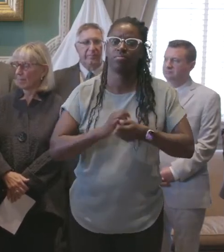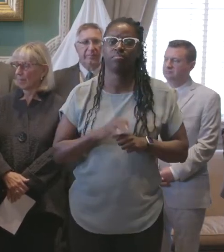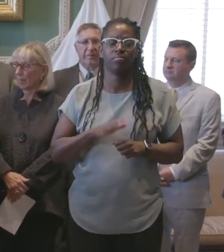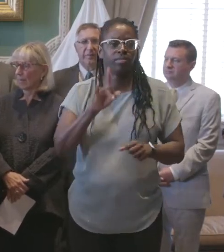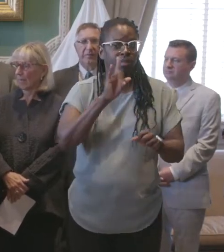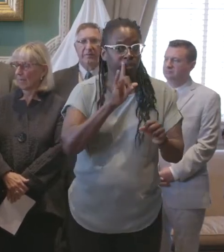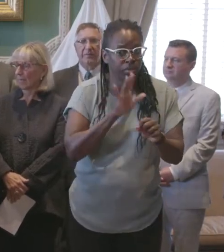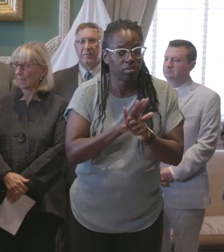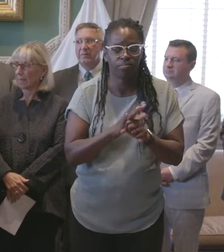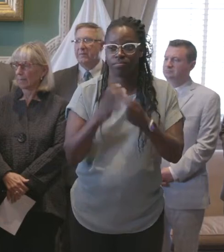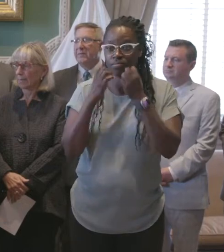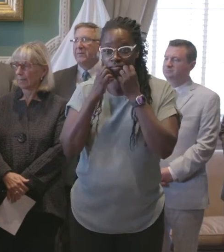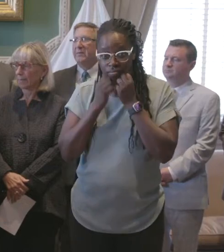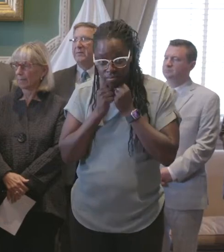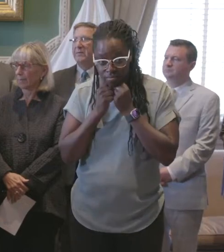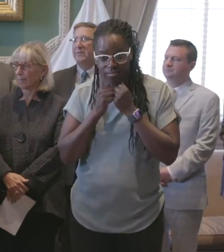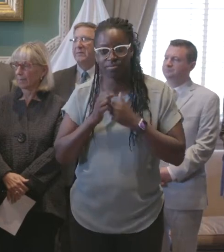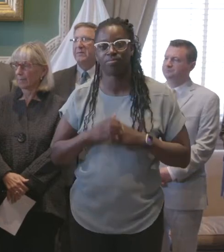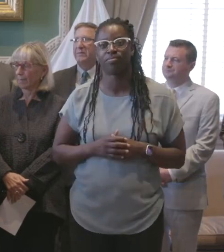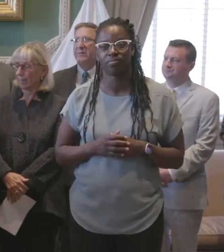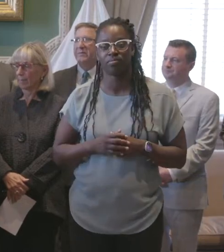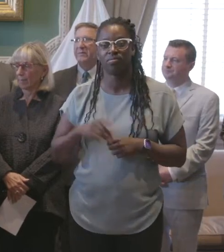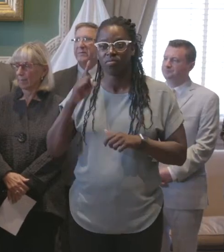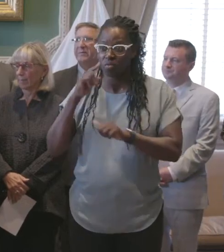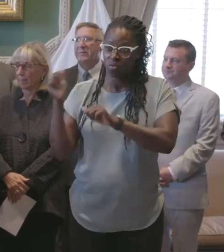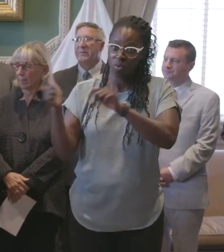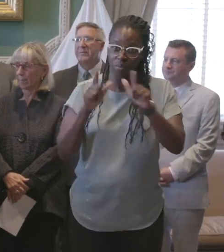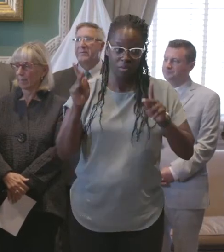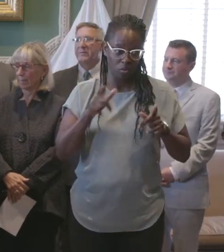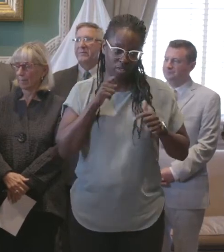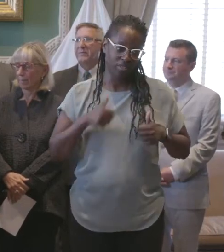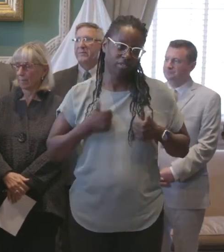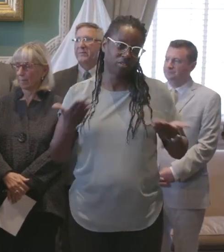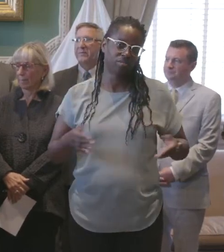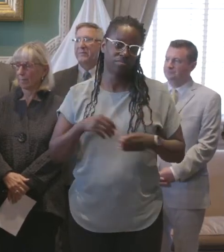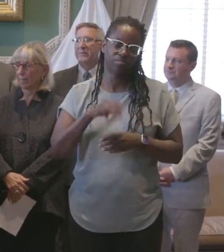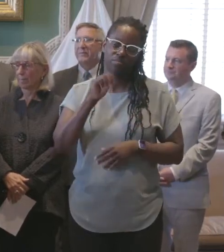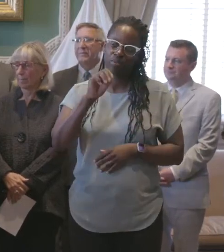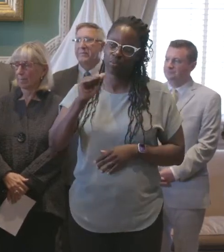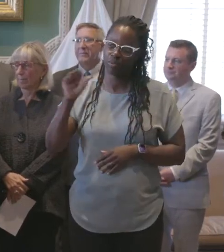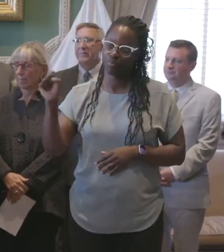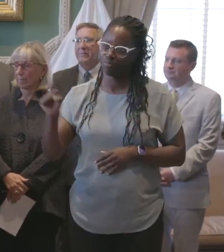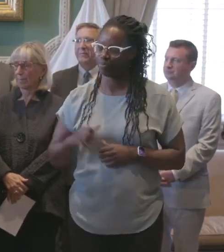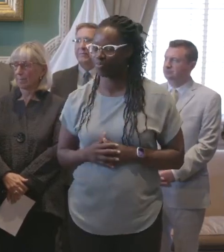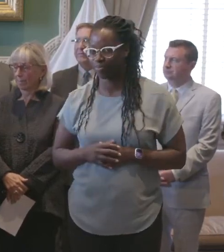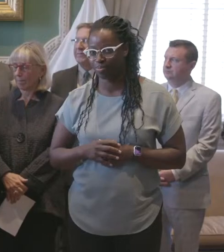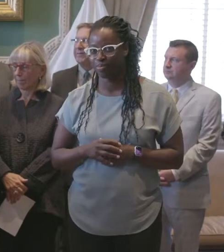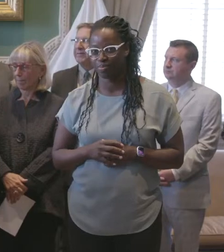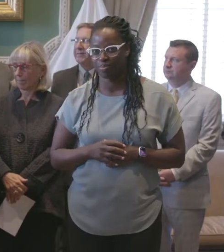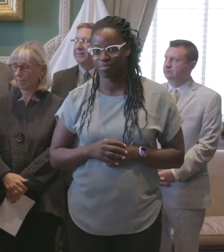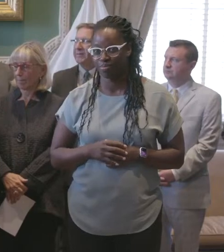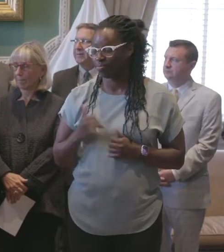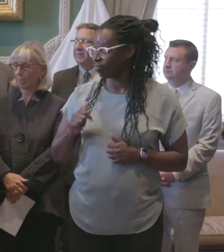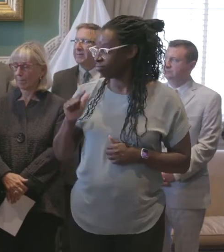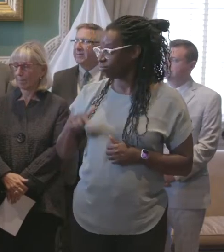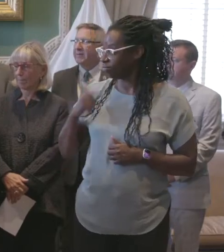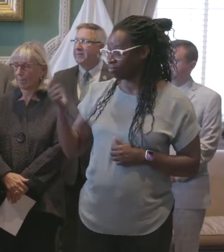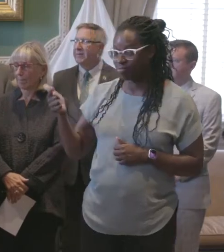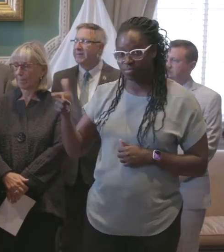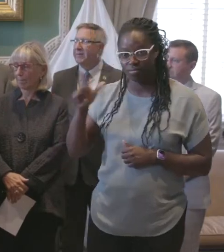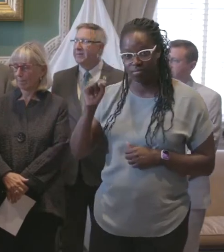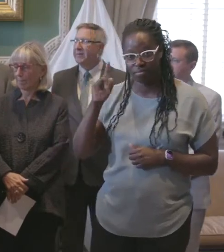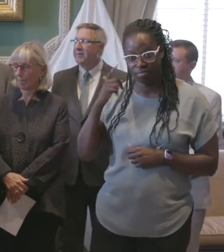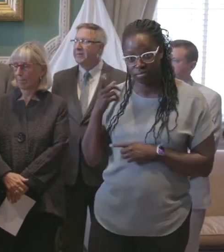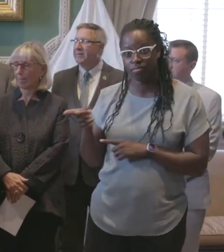in the well-being of residents across our state. And with that, I'd like to turn it over to our Secretary of Administration and Finance. And